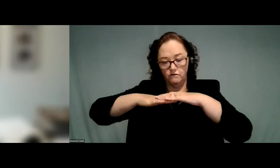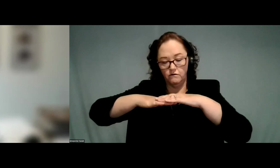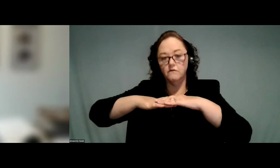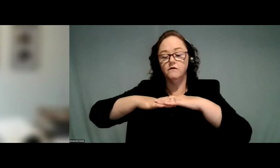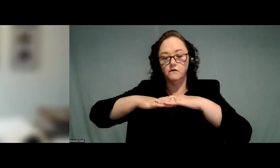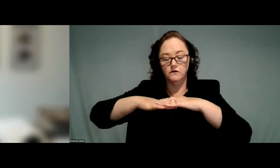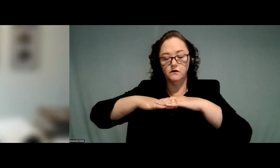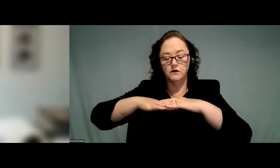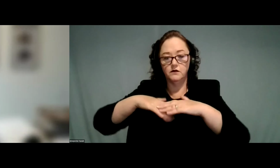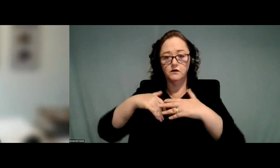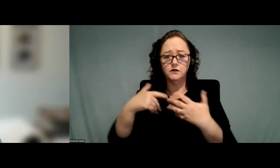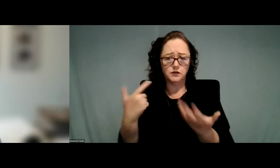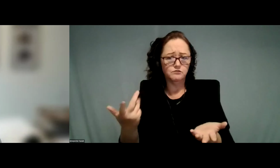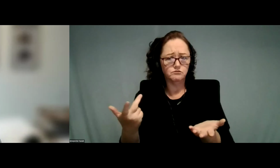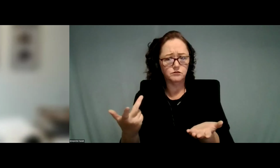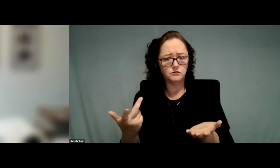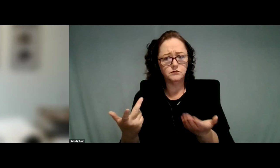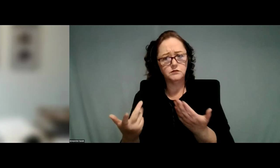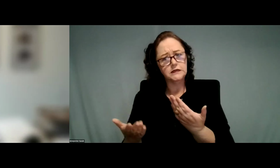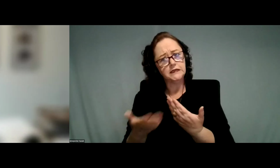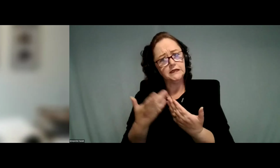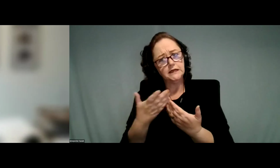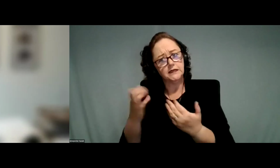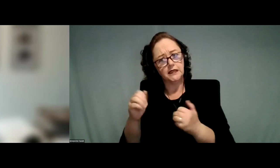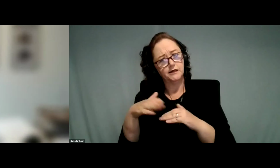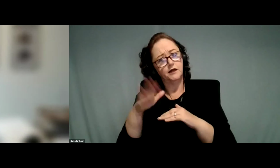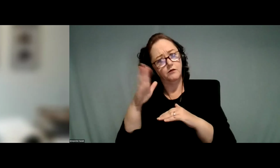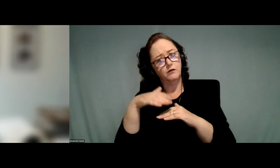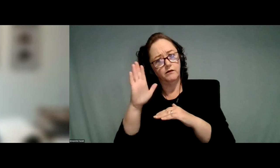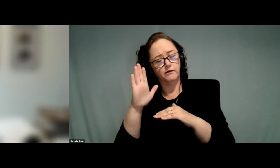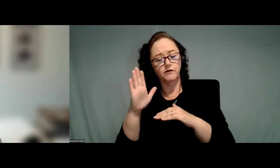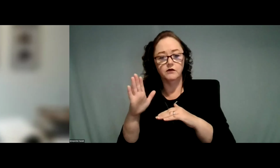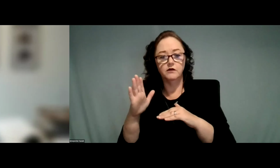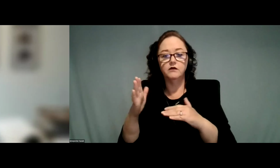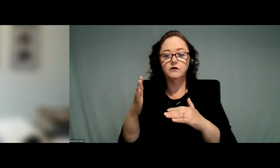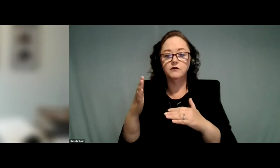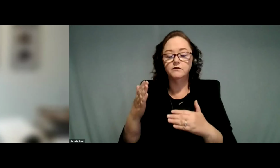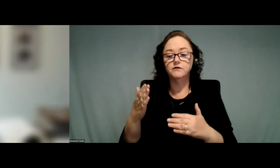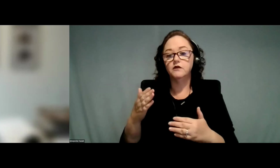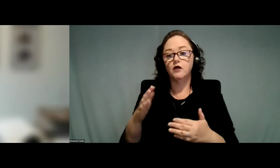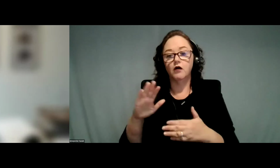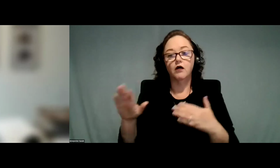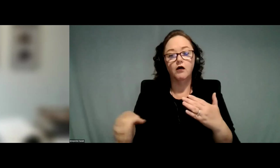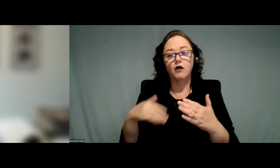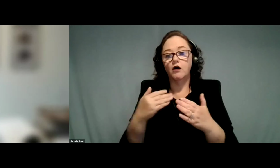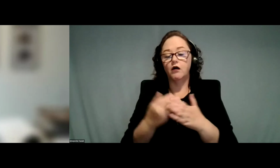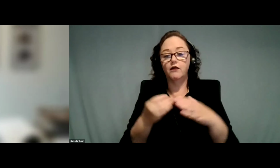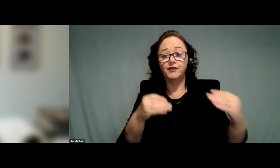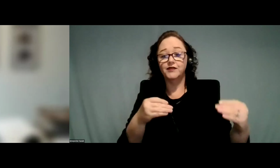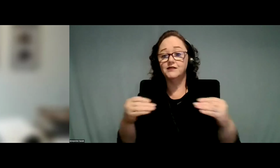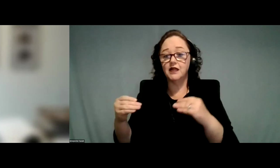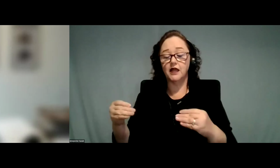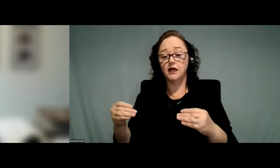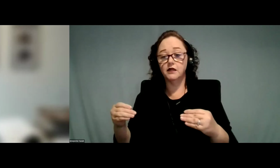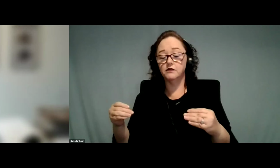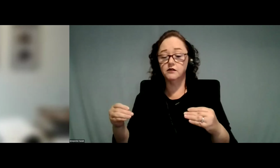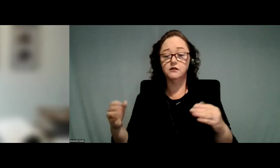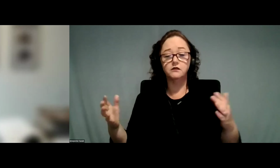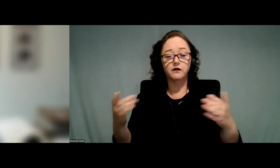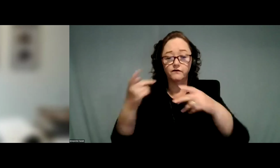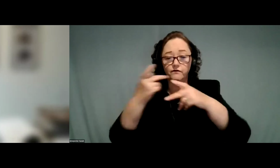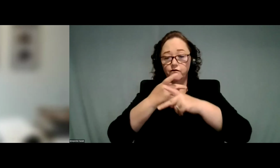to get there, right? Because they put together all the sales of everybody who's on their site to determine whether those thresholds are